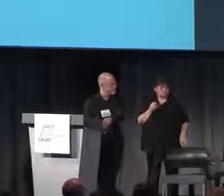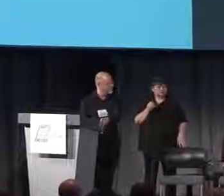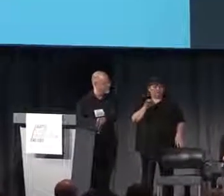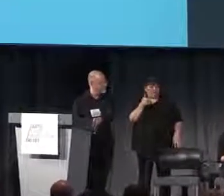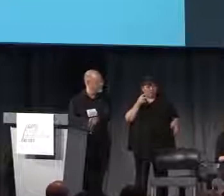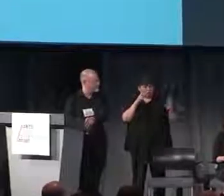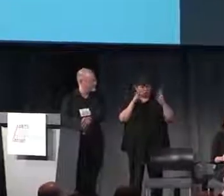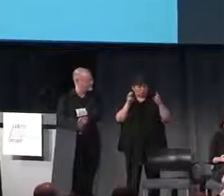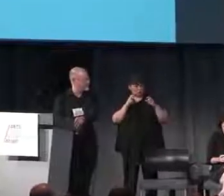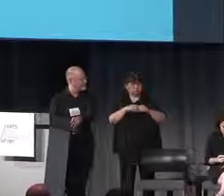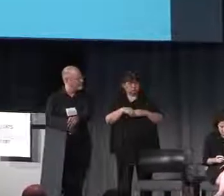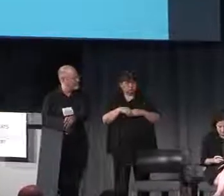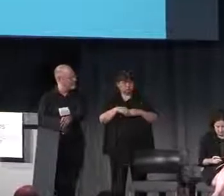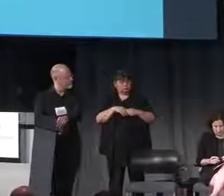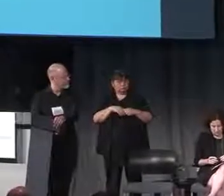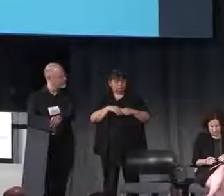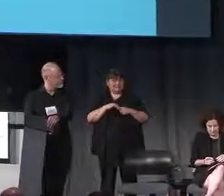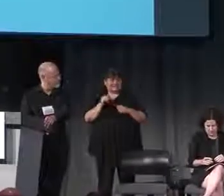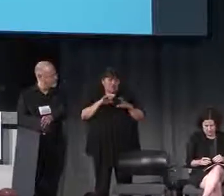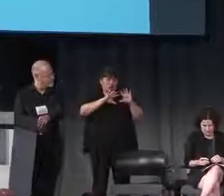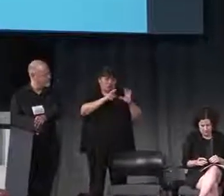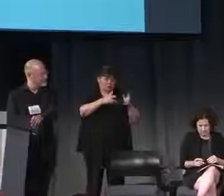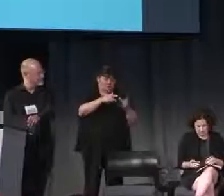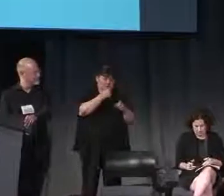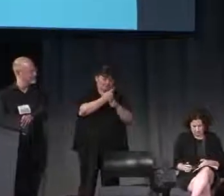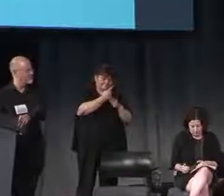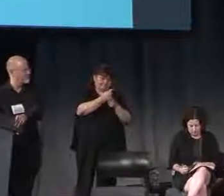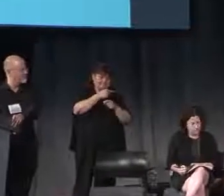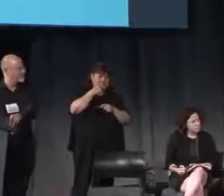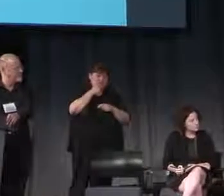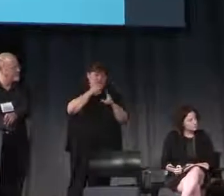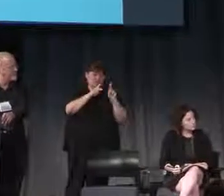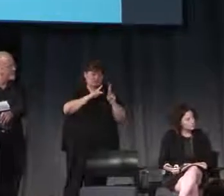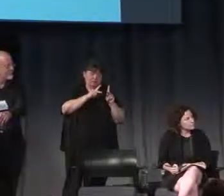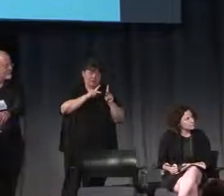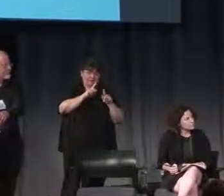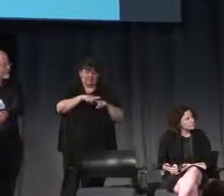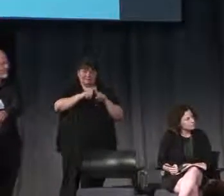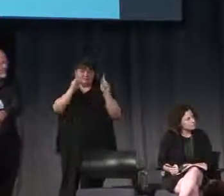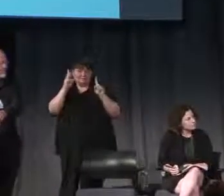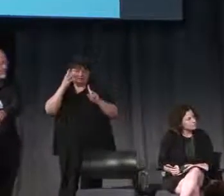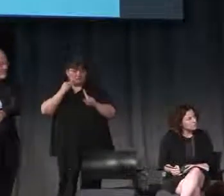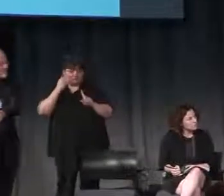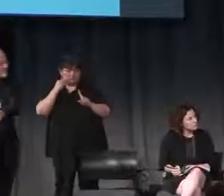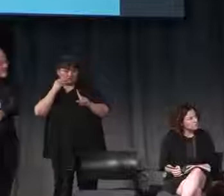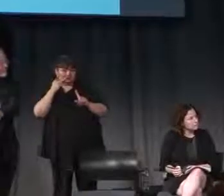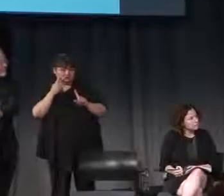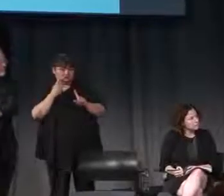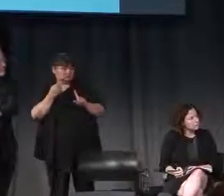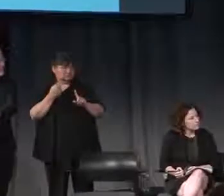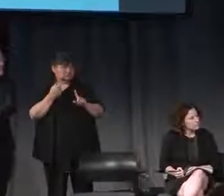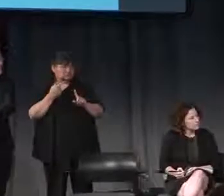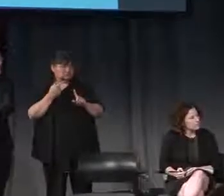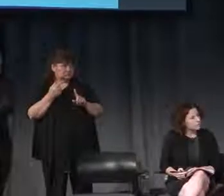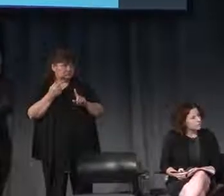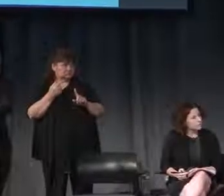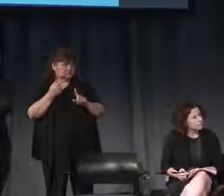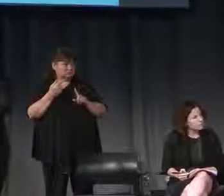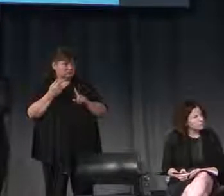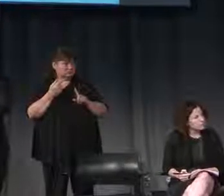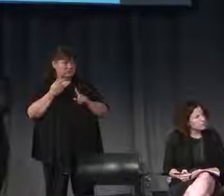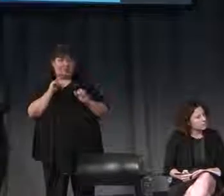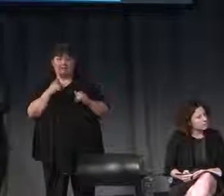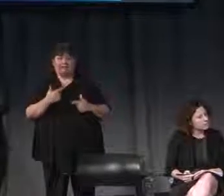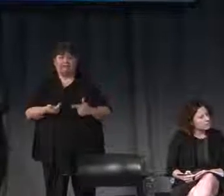issue is, well, would there be a population of, say, normal hearing people that would have an altered experience? For instance, they live in a place that doesn't really have